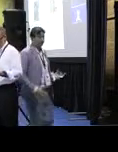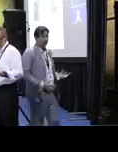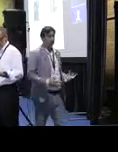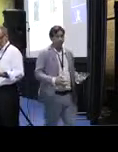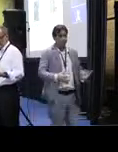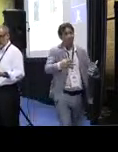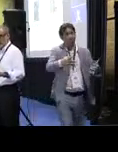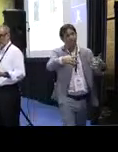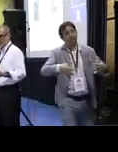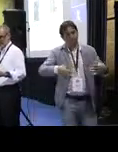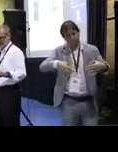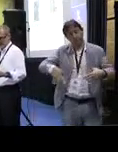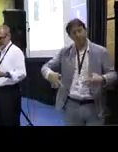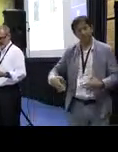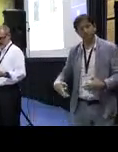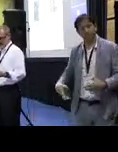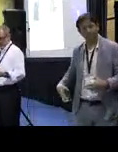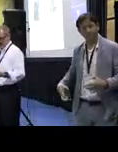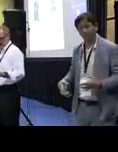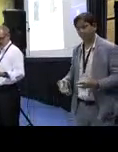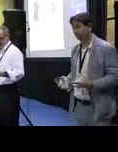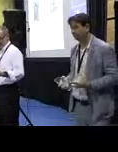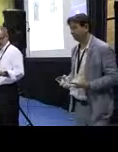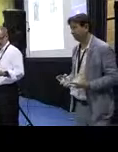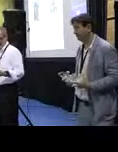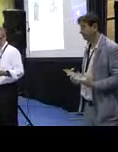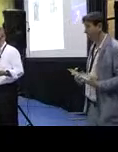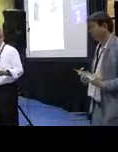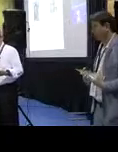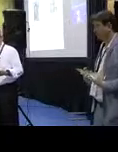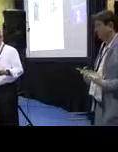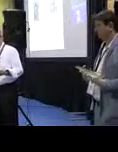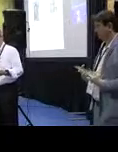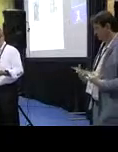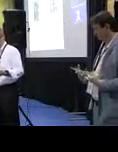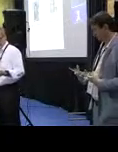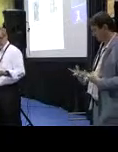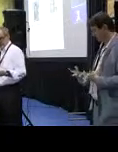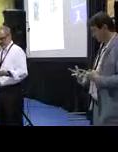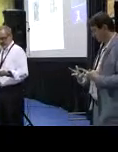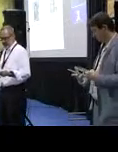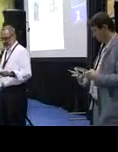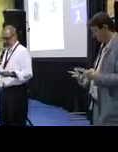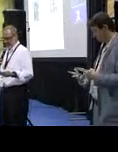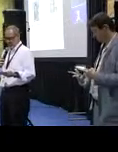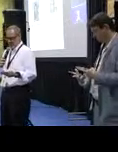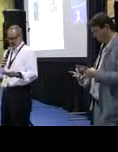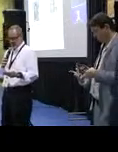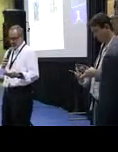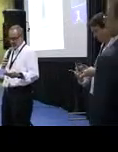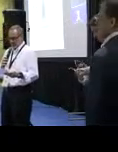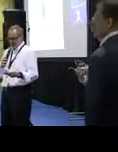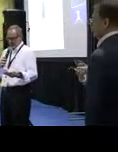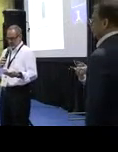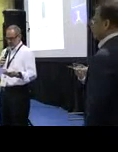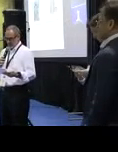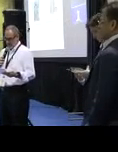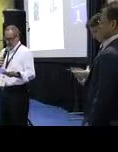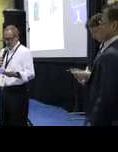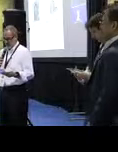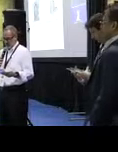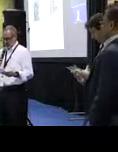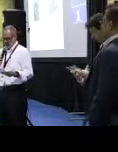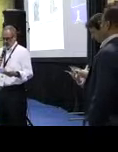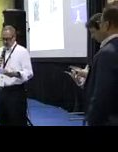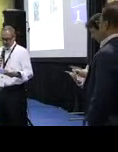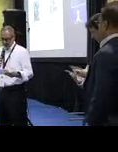the recipients couldn't be here. So first, the Early Career Research